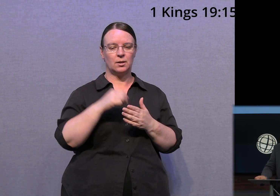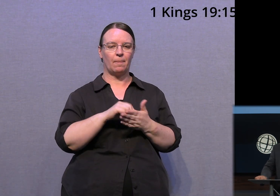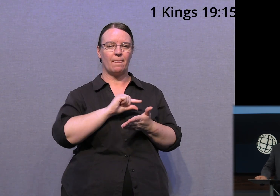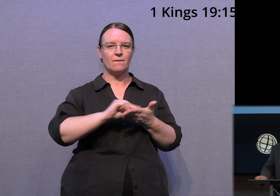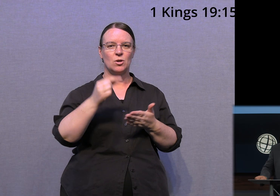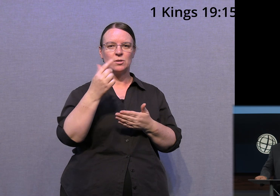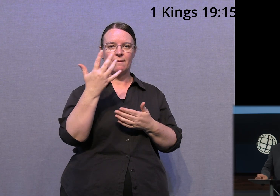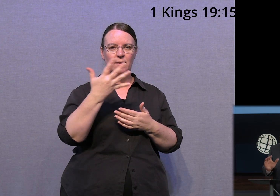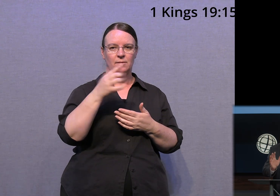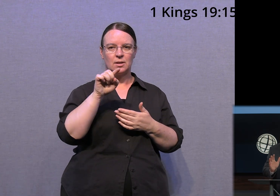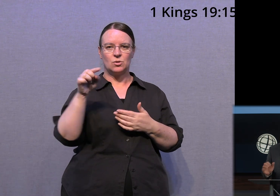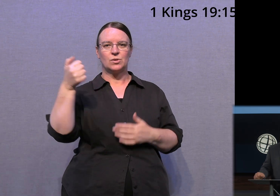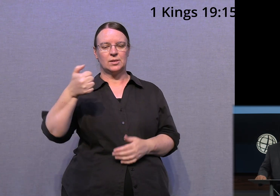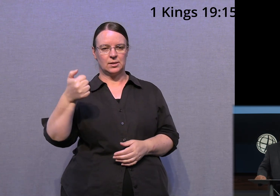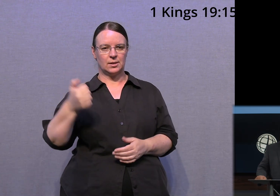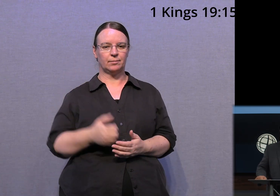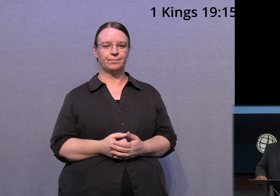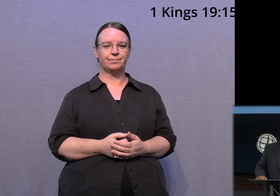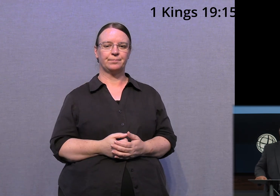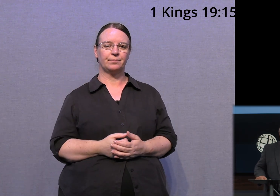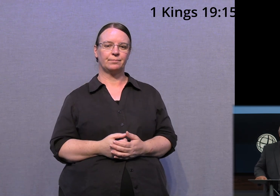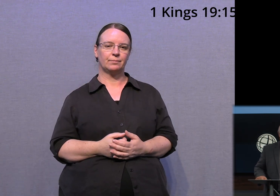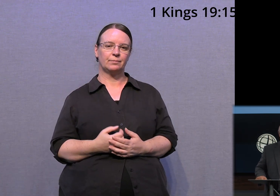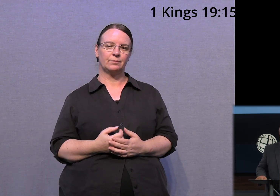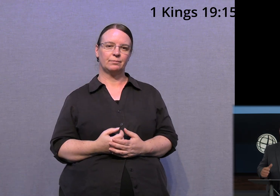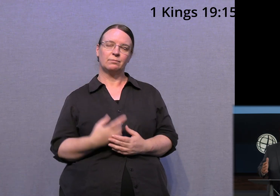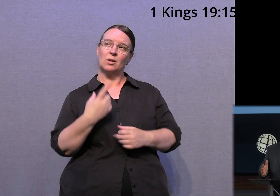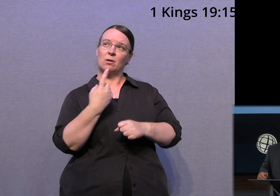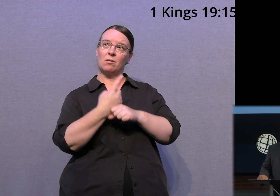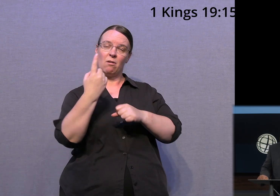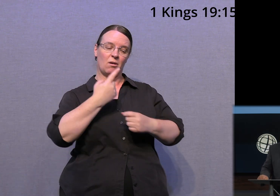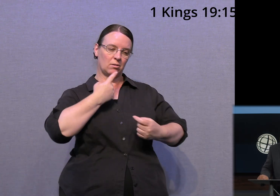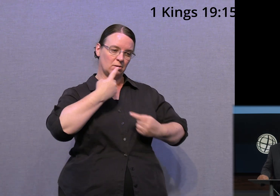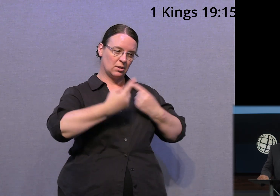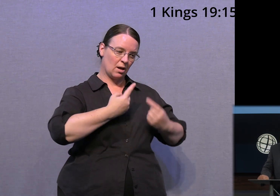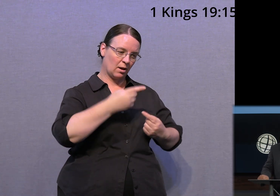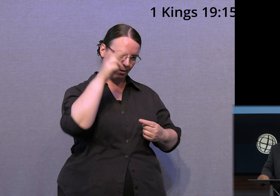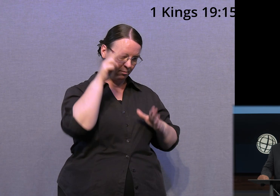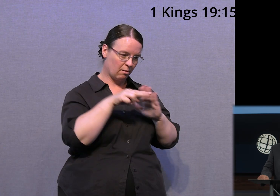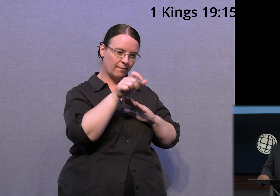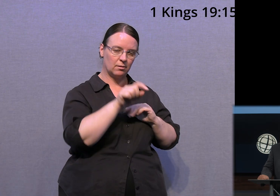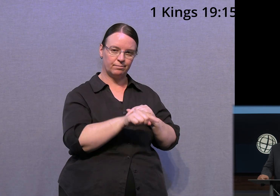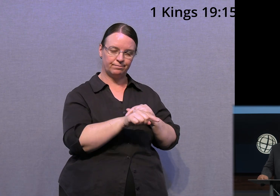and 16. God's instructions to Elijah when he was in the wilderness.